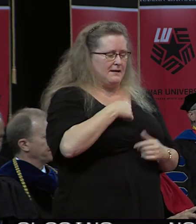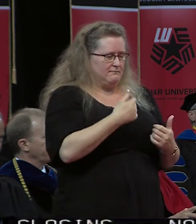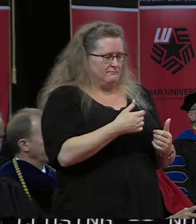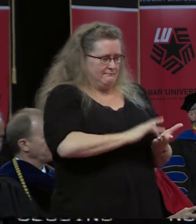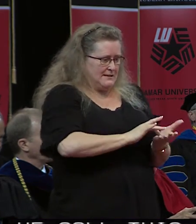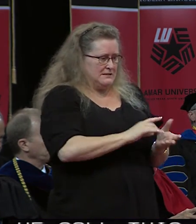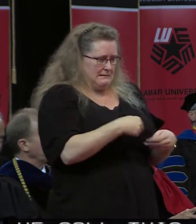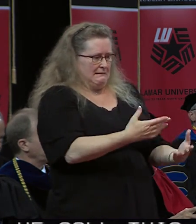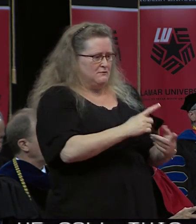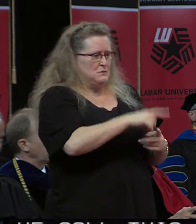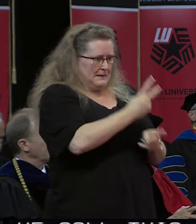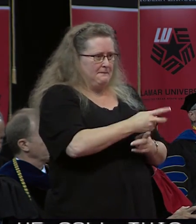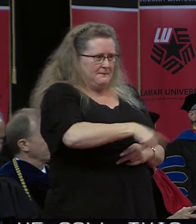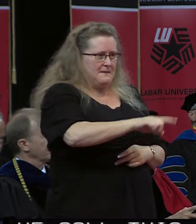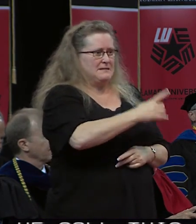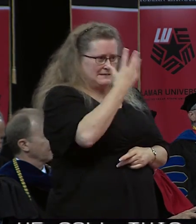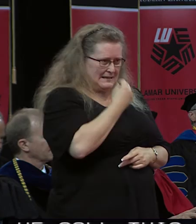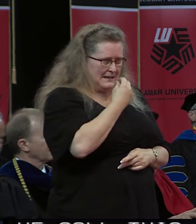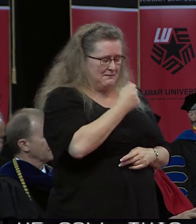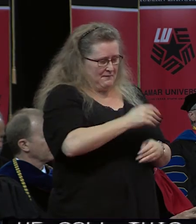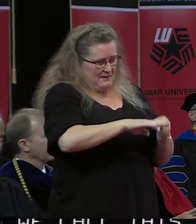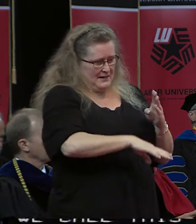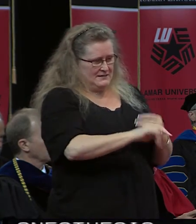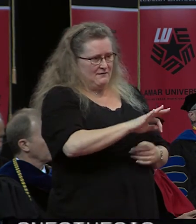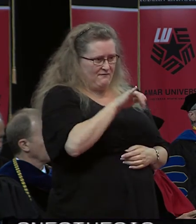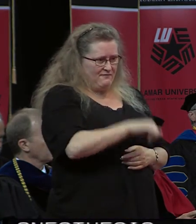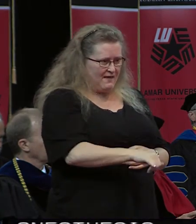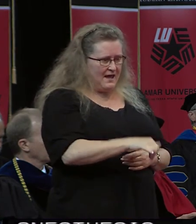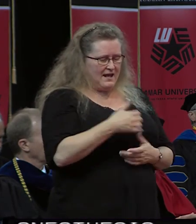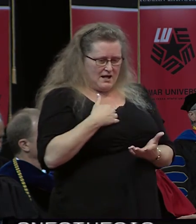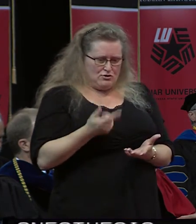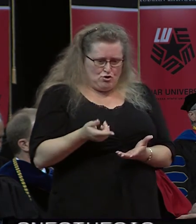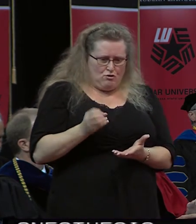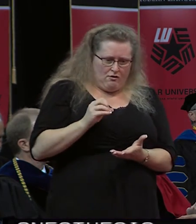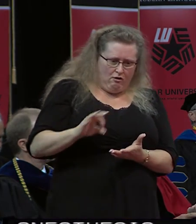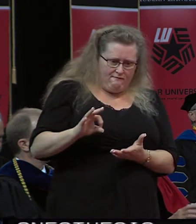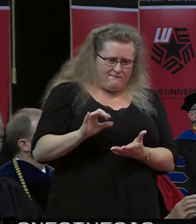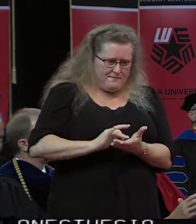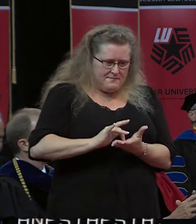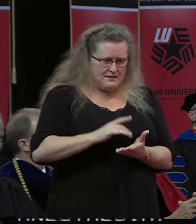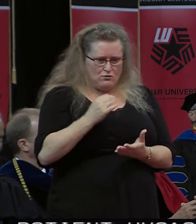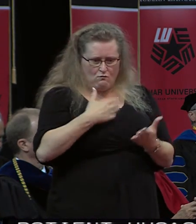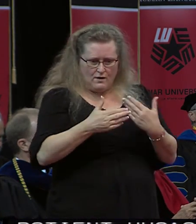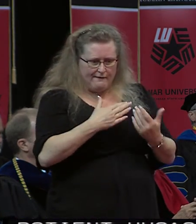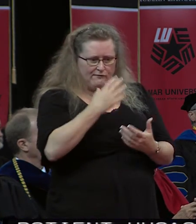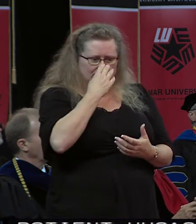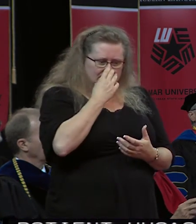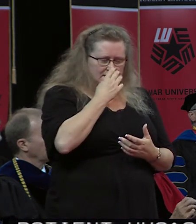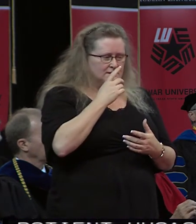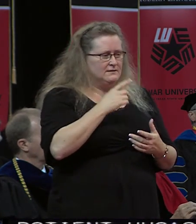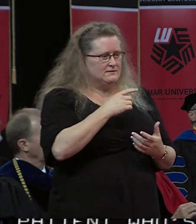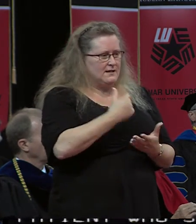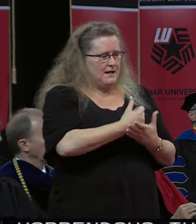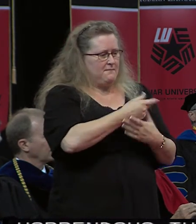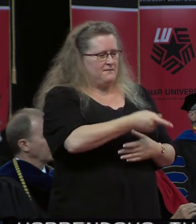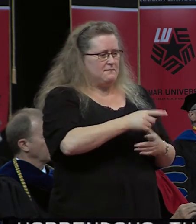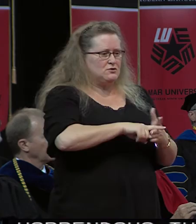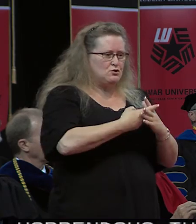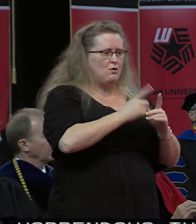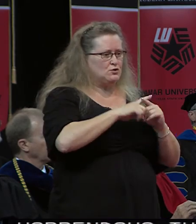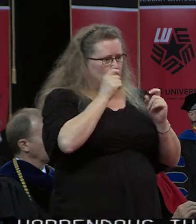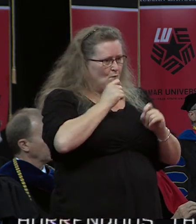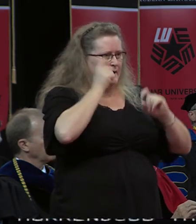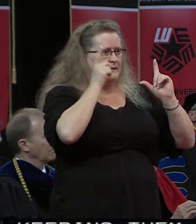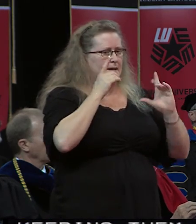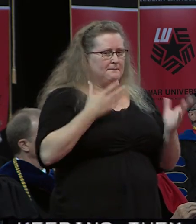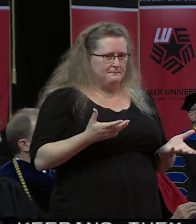hopefully. And at the end of that case, what I do is I turn off the gases that are keeping him asleep. I sometimes give him a little medicine to make him start breathing a